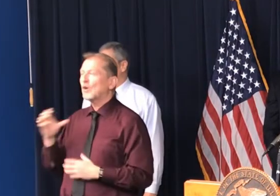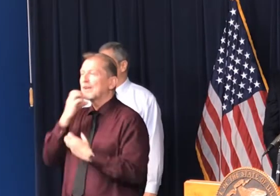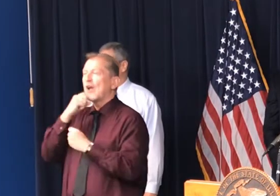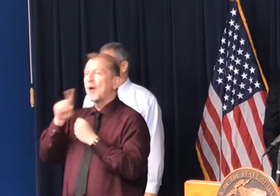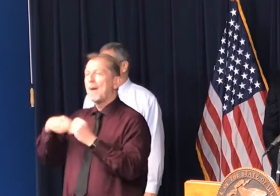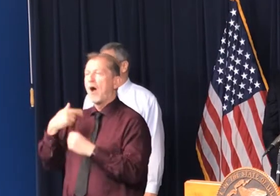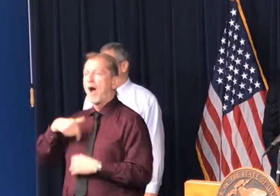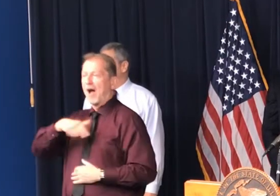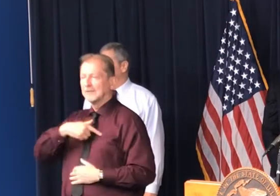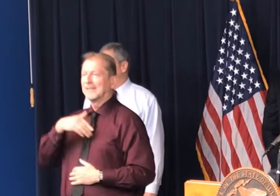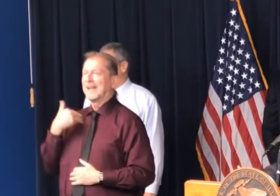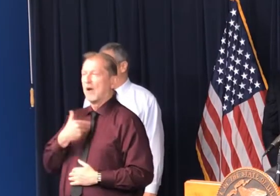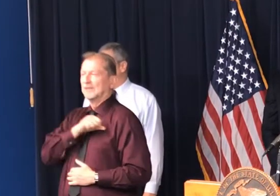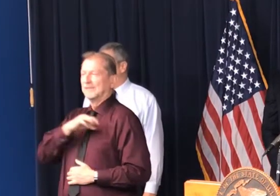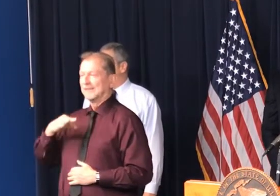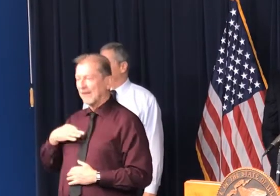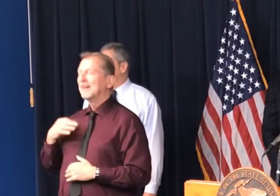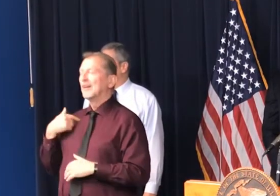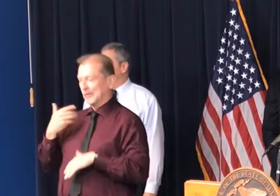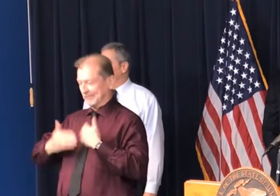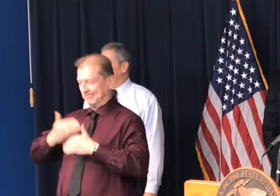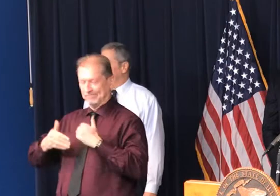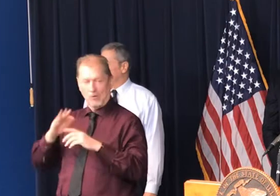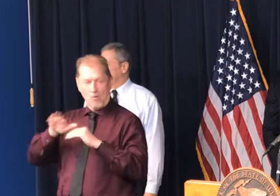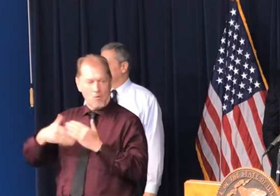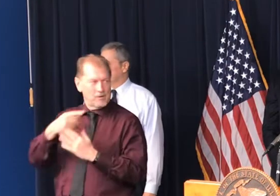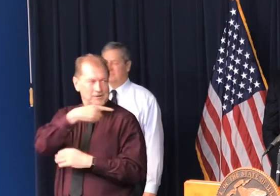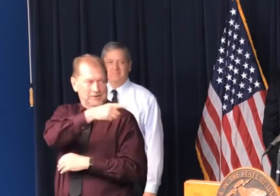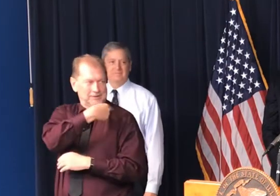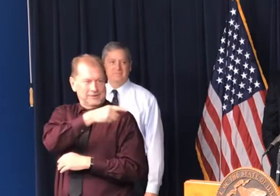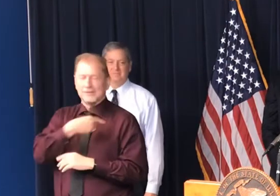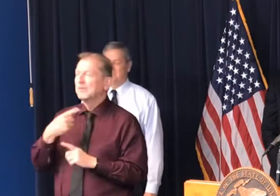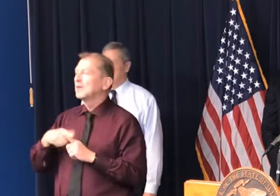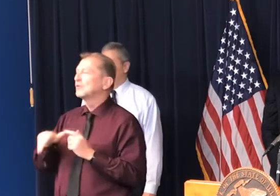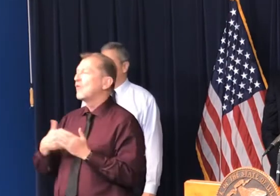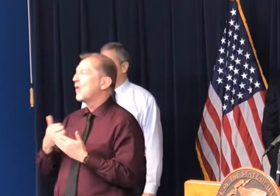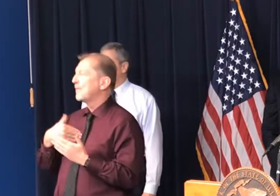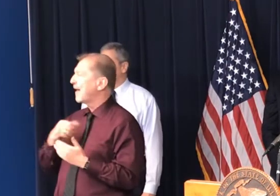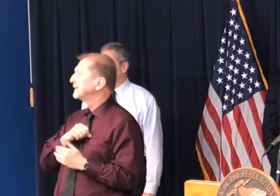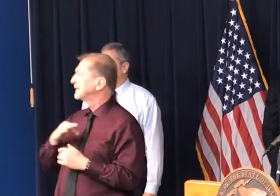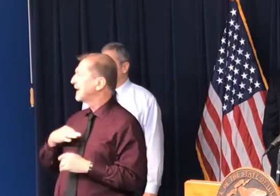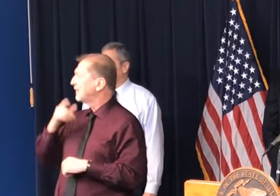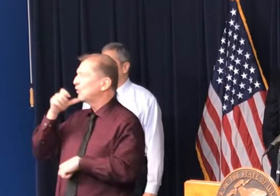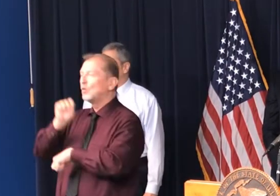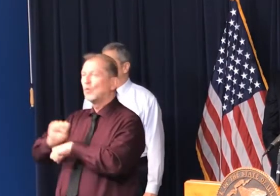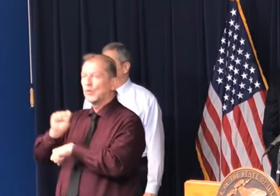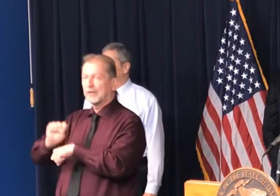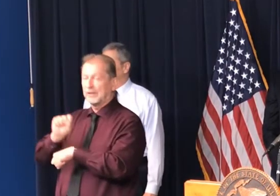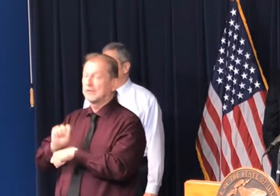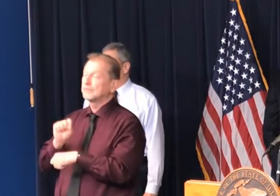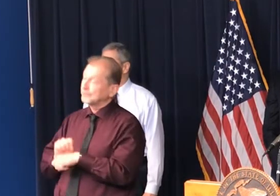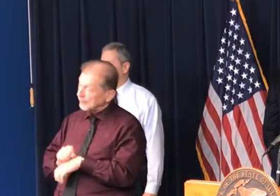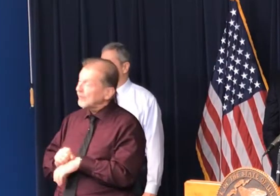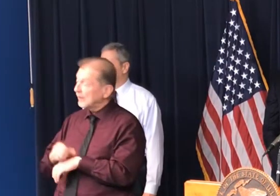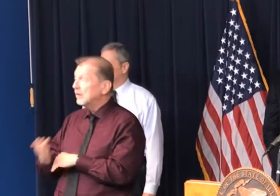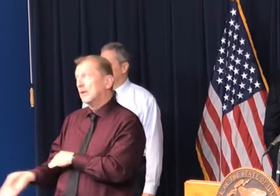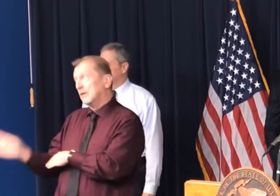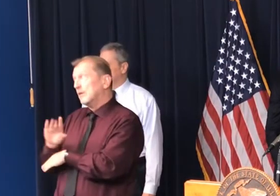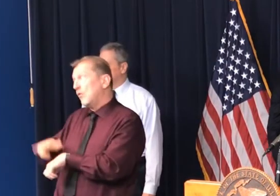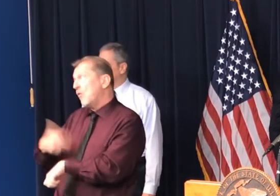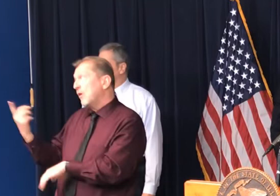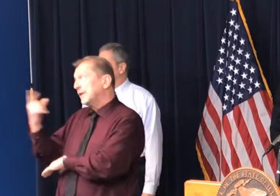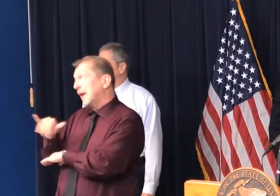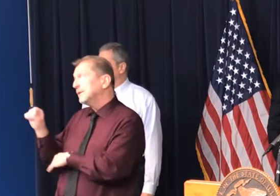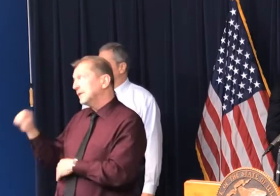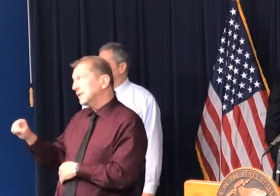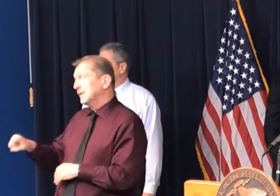cares about everybody who's standing here, and also my staff who are working long hours. We all are, but